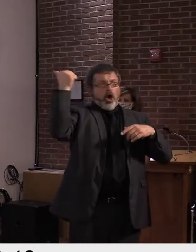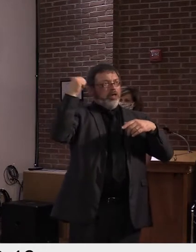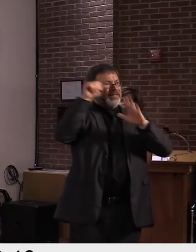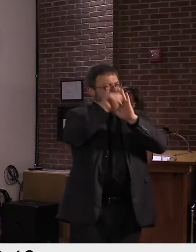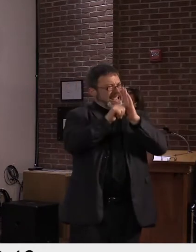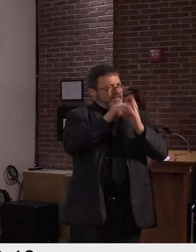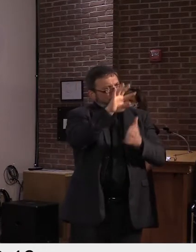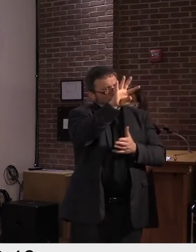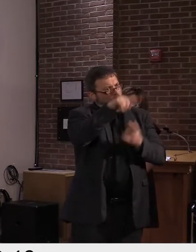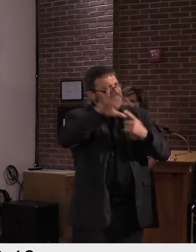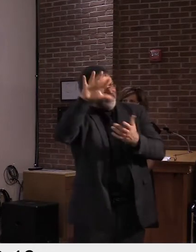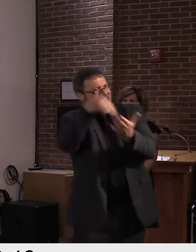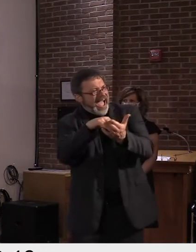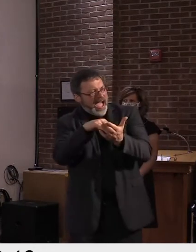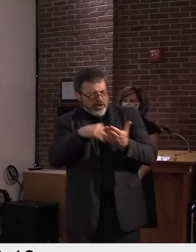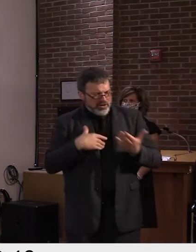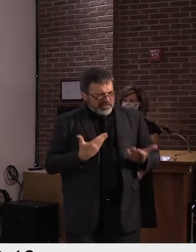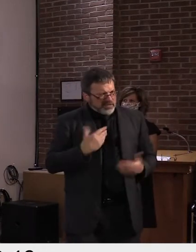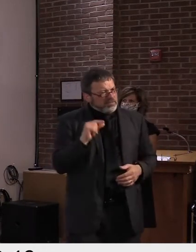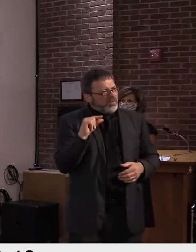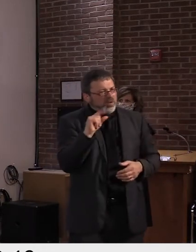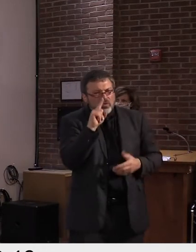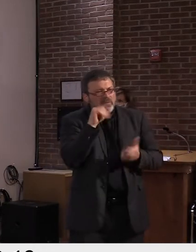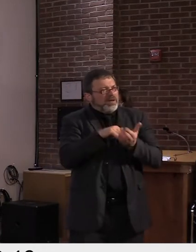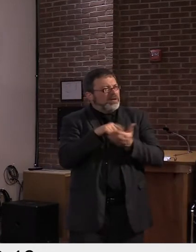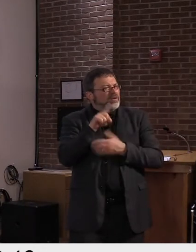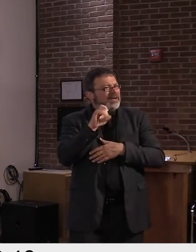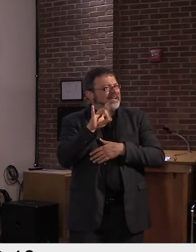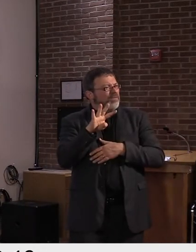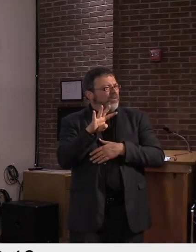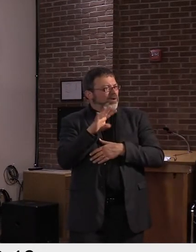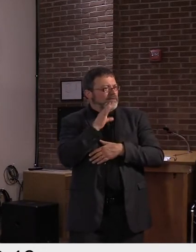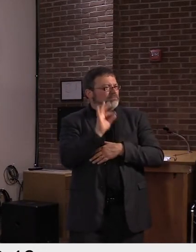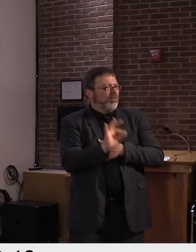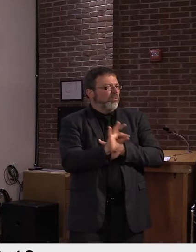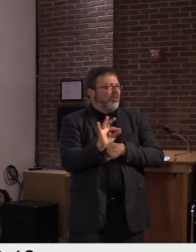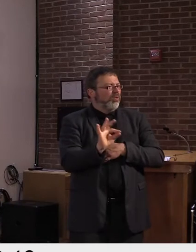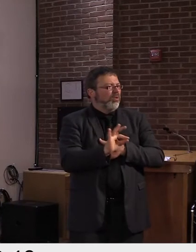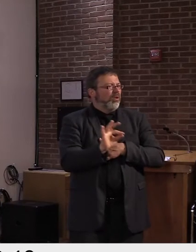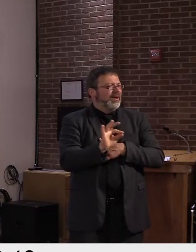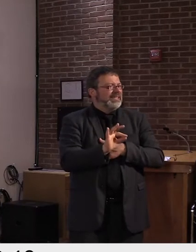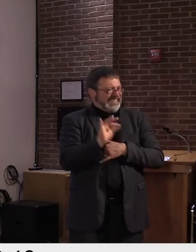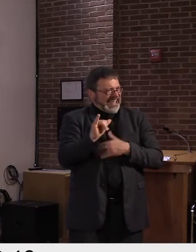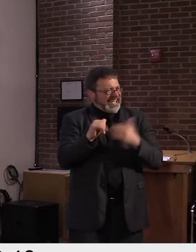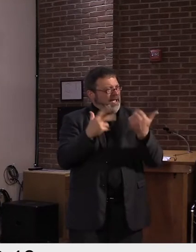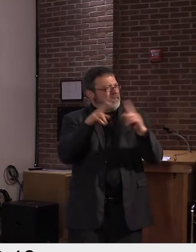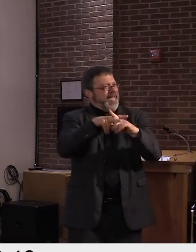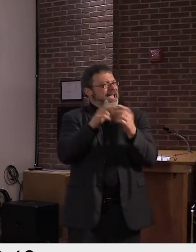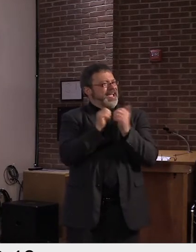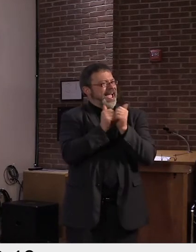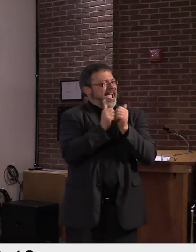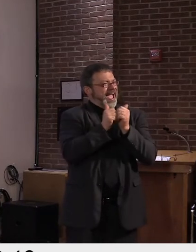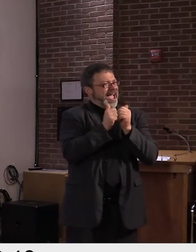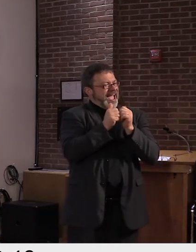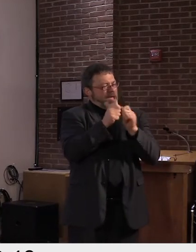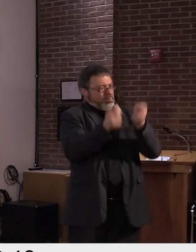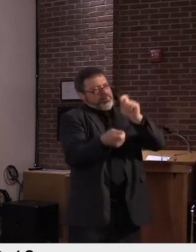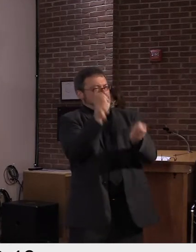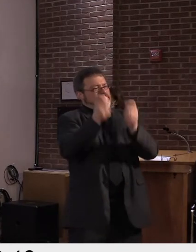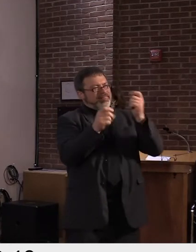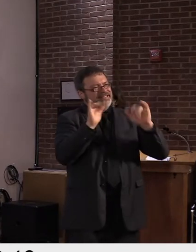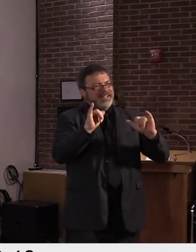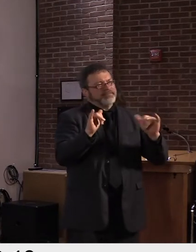more, it makes the number that they calculate unreliable. And they talk about a confidence band